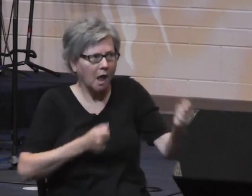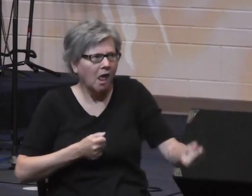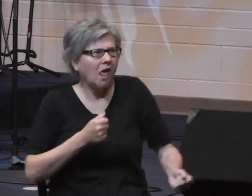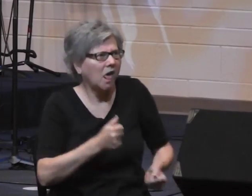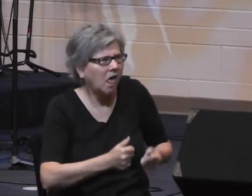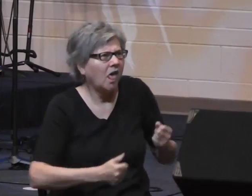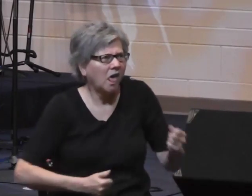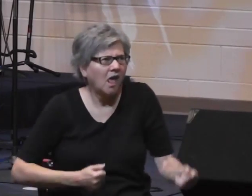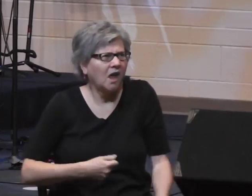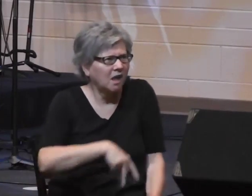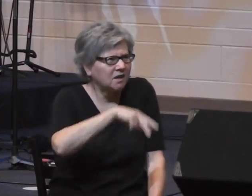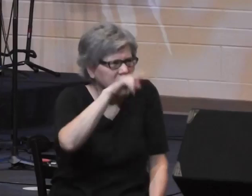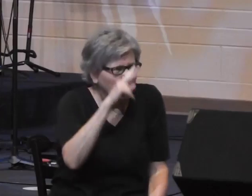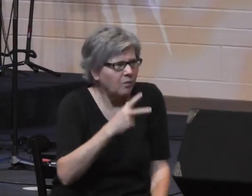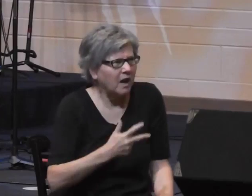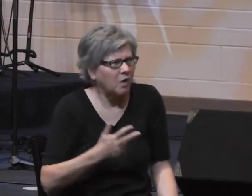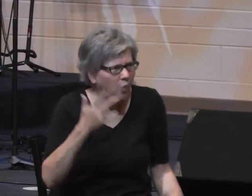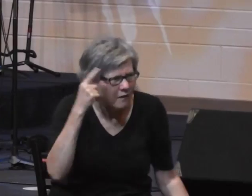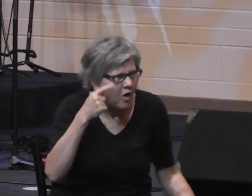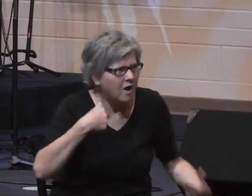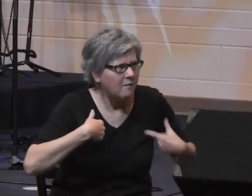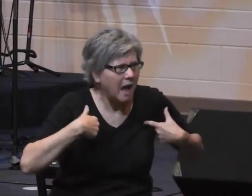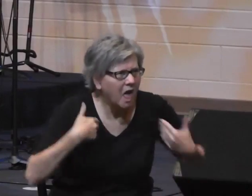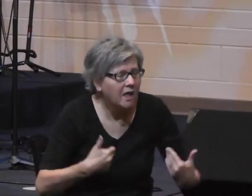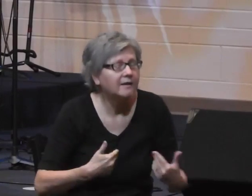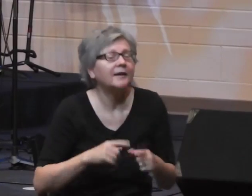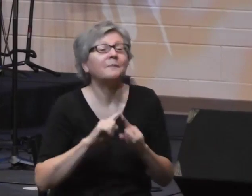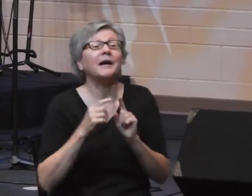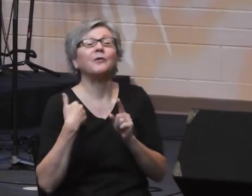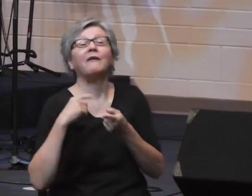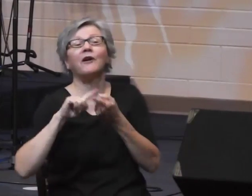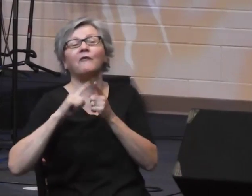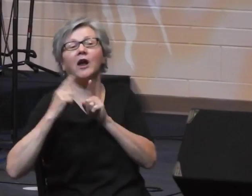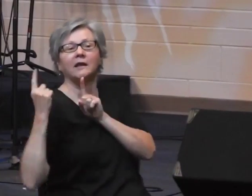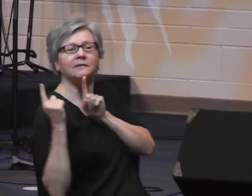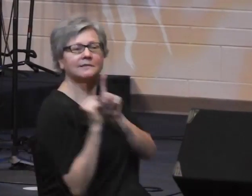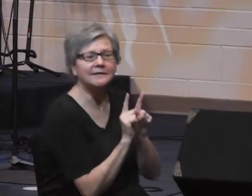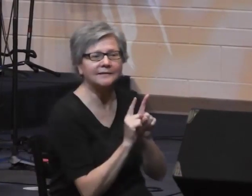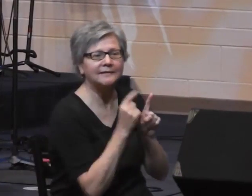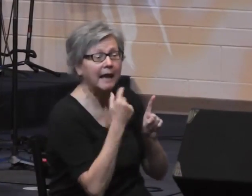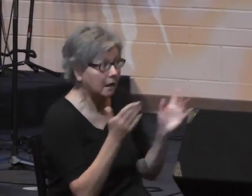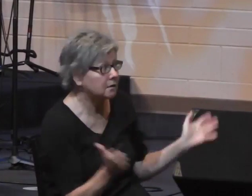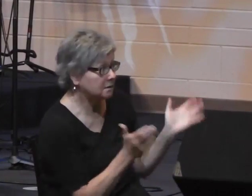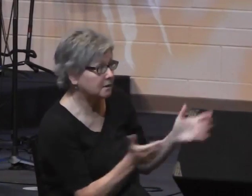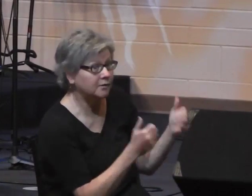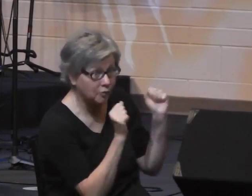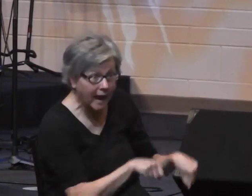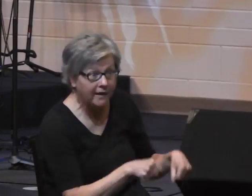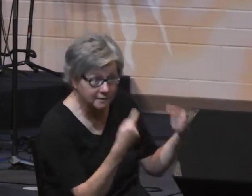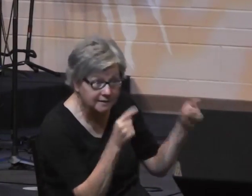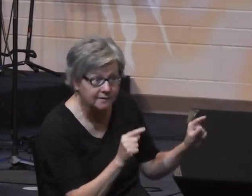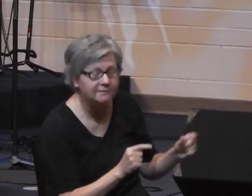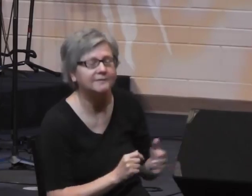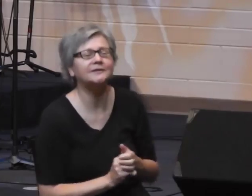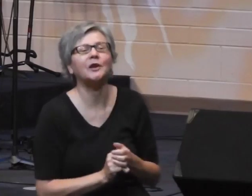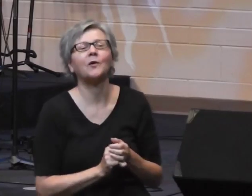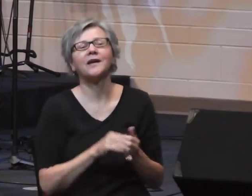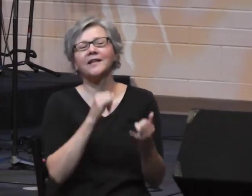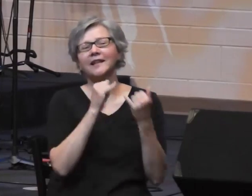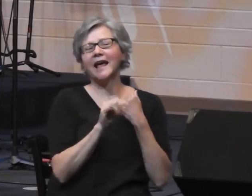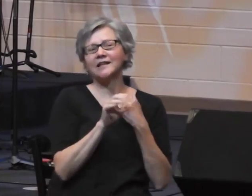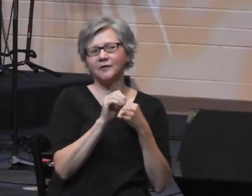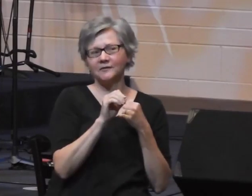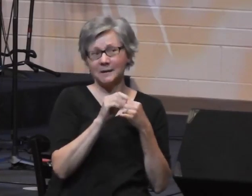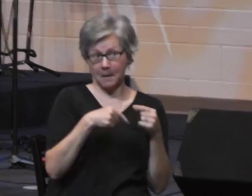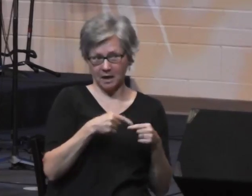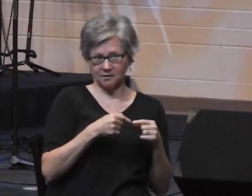and why don't I just quit now? So you have a friend there to say, no, you can do this. But the way it works is, on the way back, those last